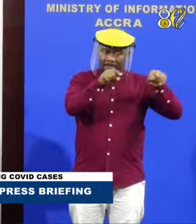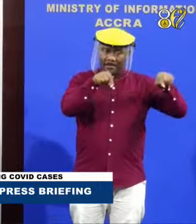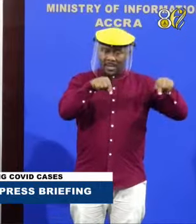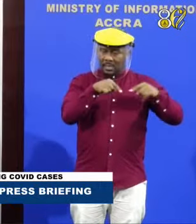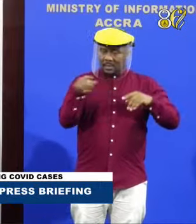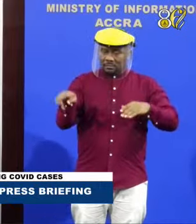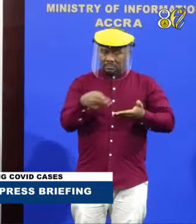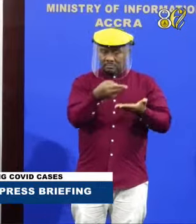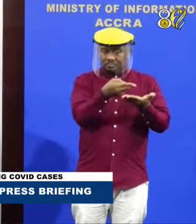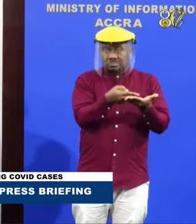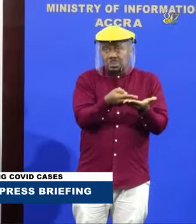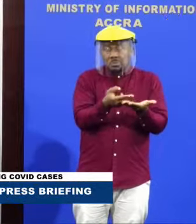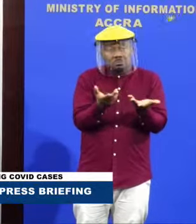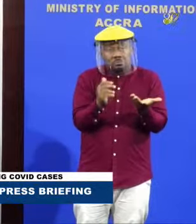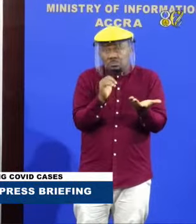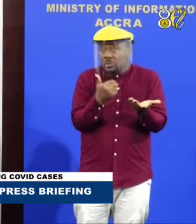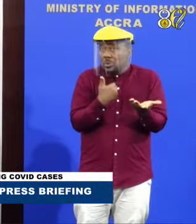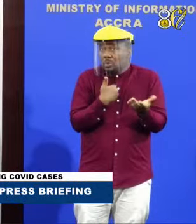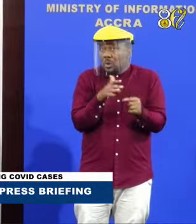one.